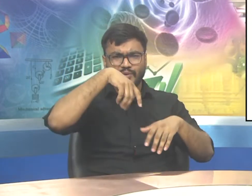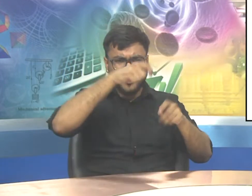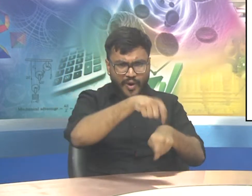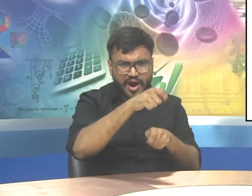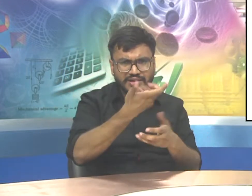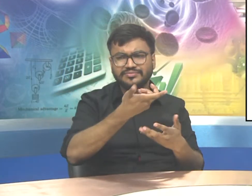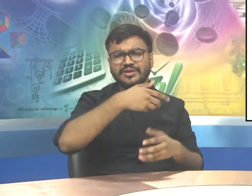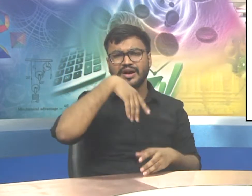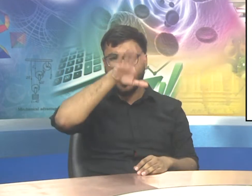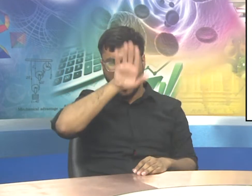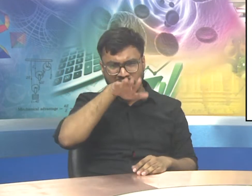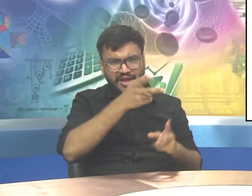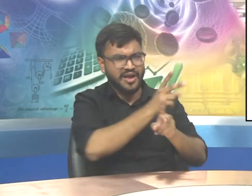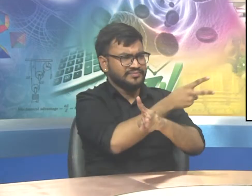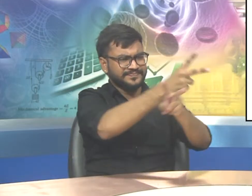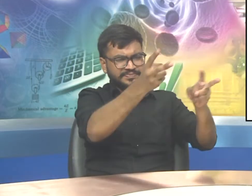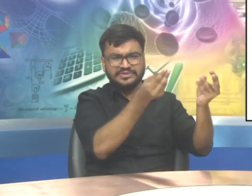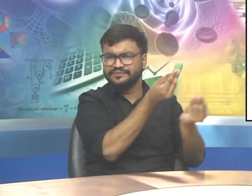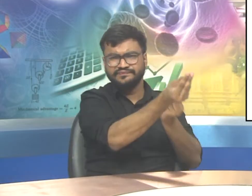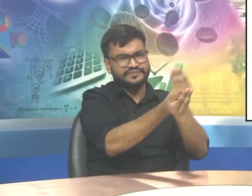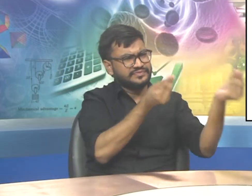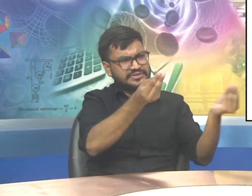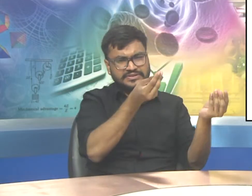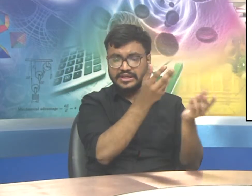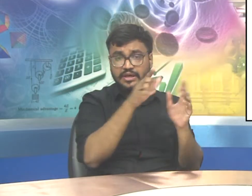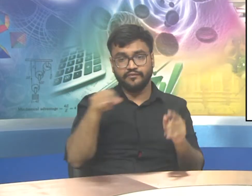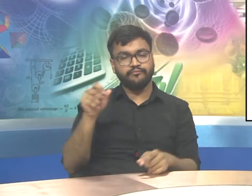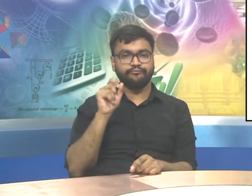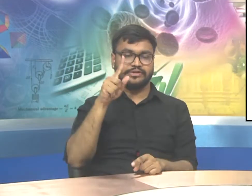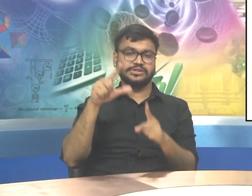the first domesticated animal,